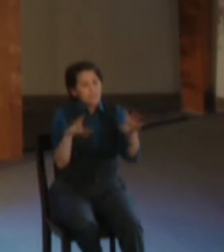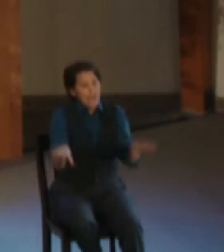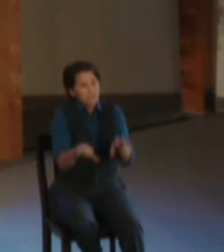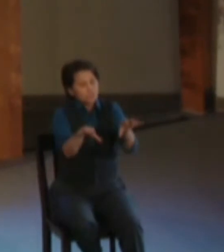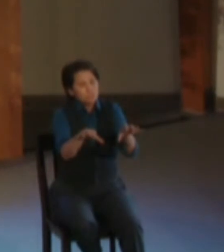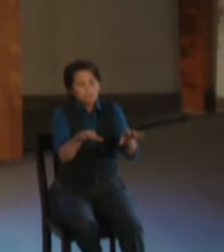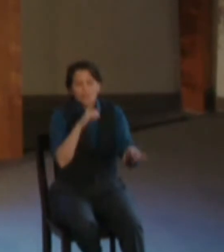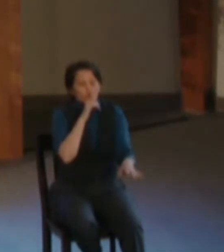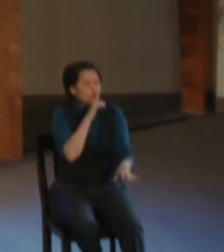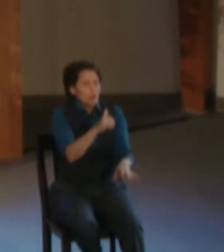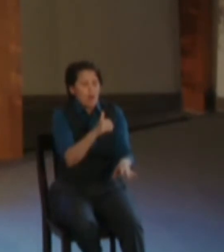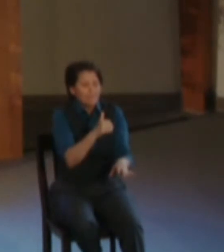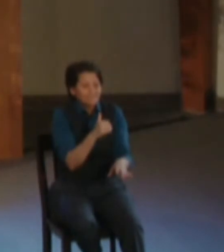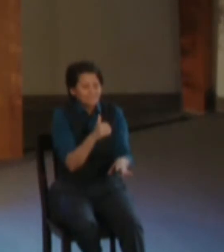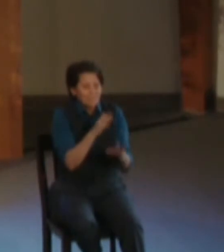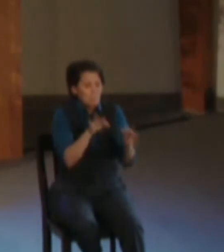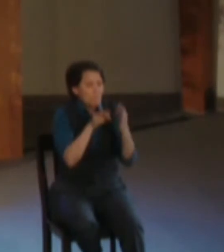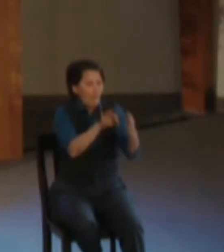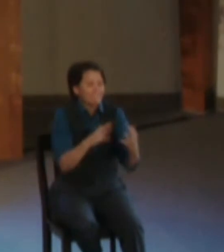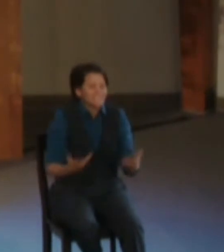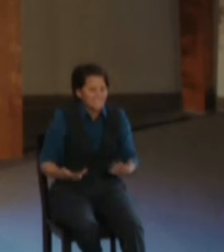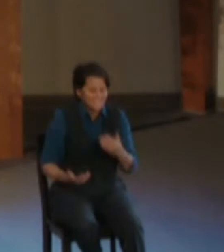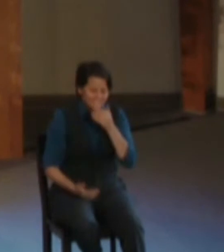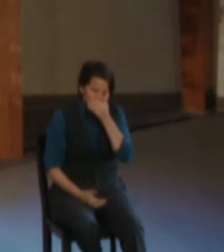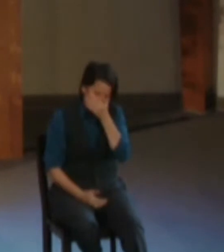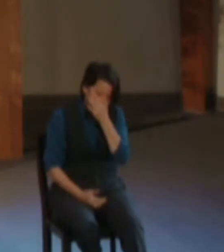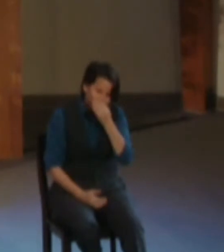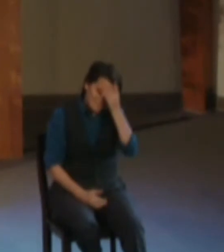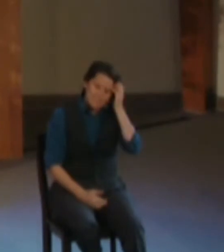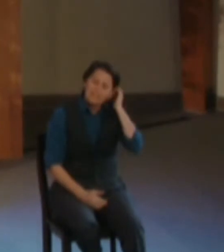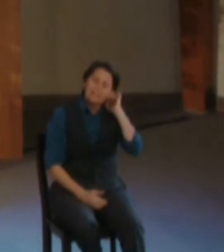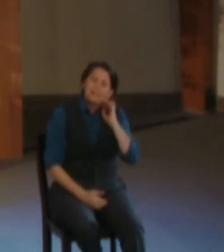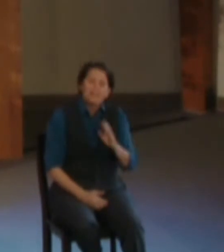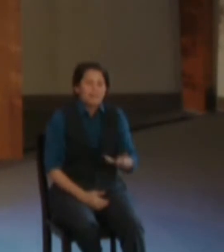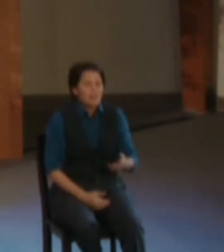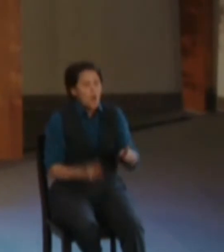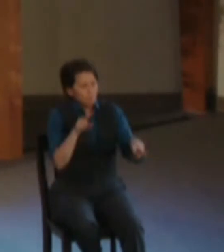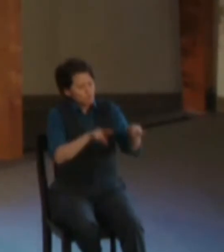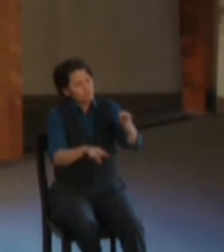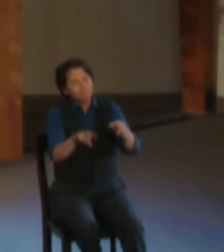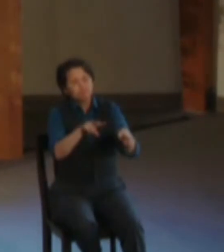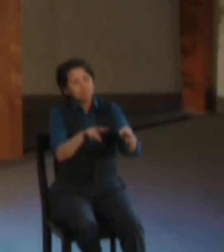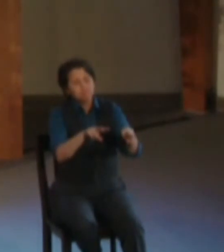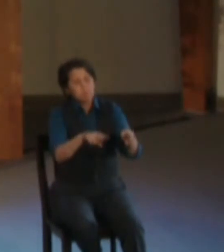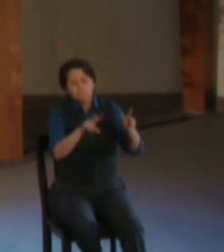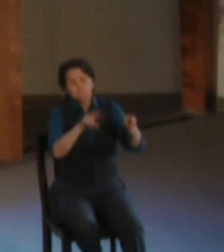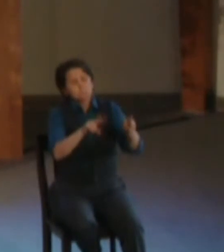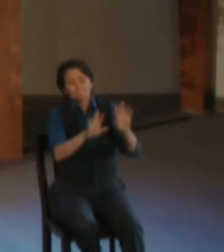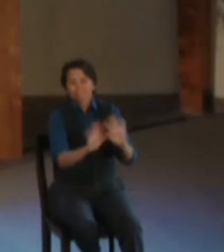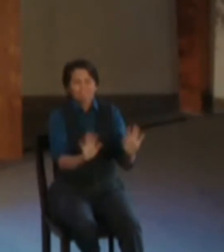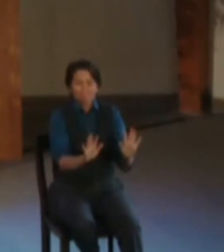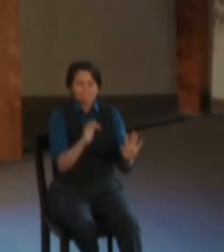imperfectly, to make a difference in the world, observe them without judgment. Observe